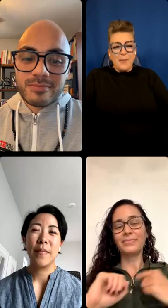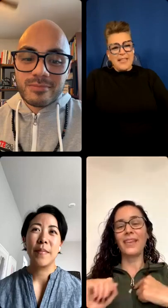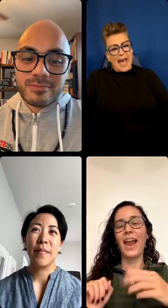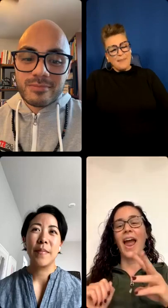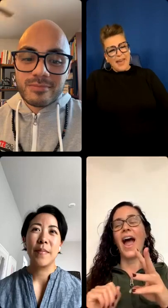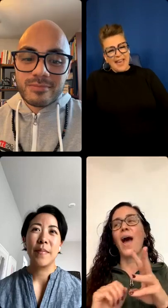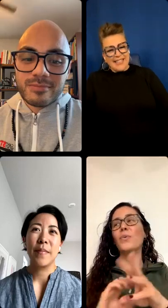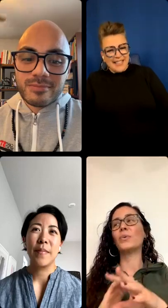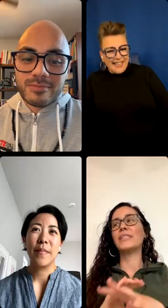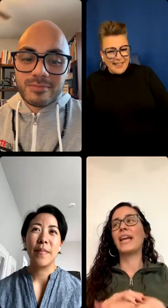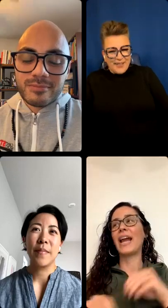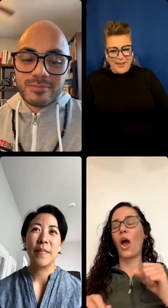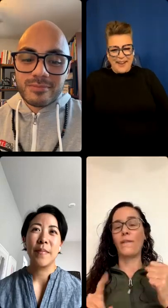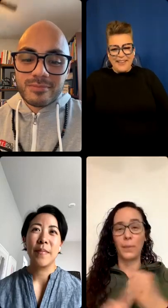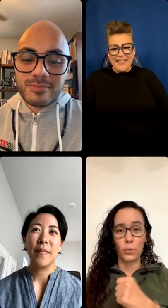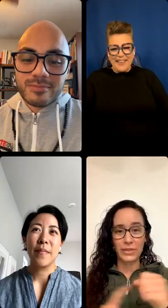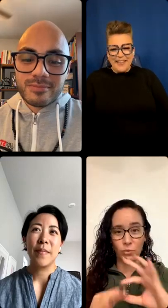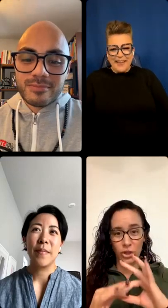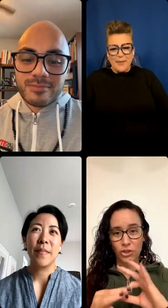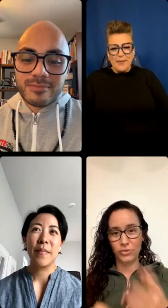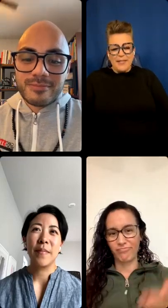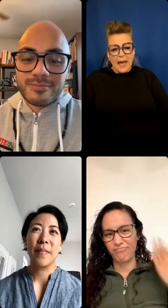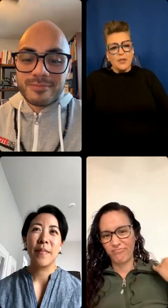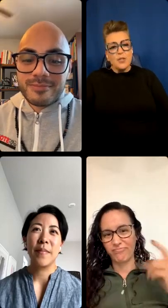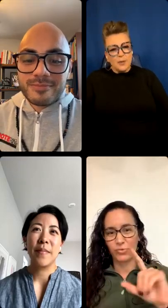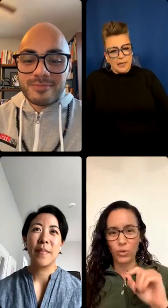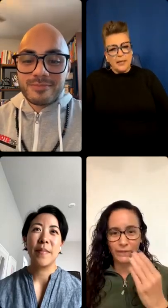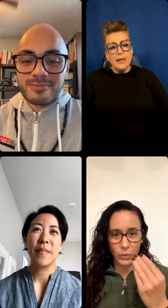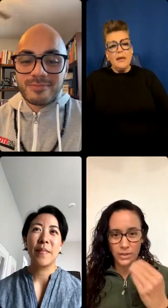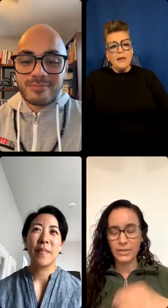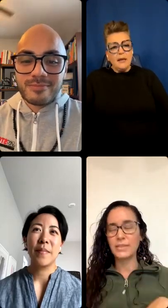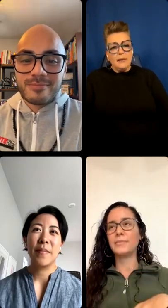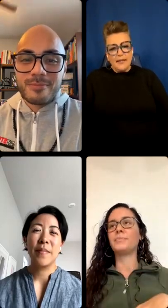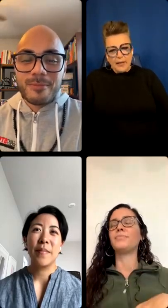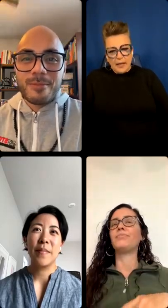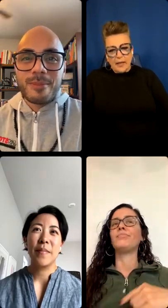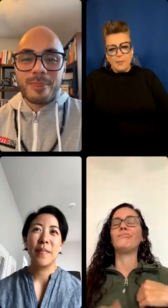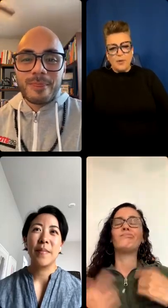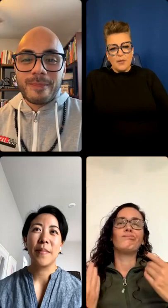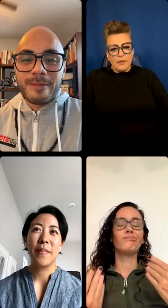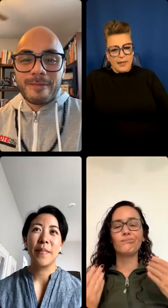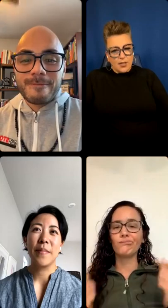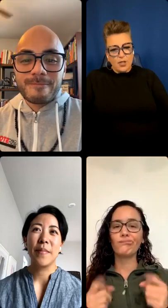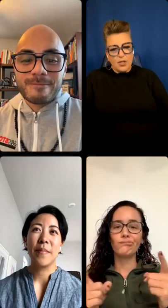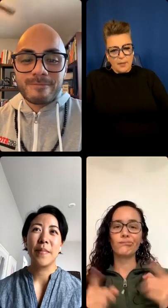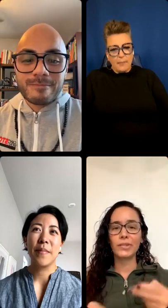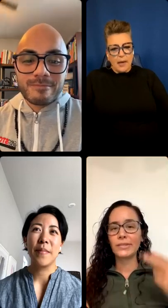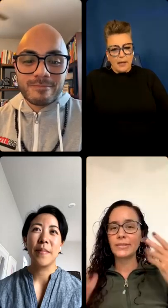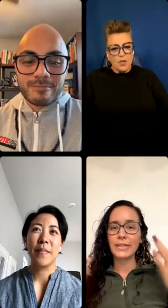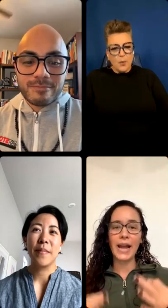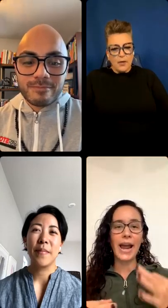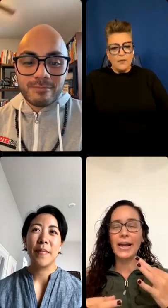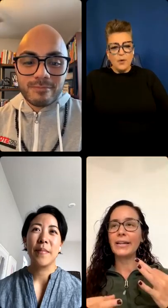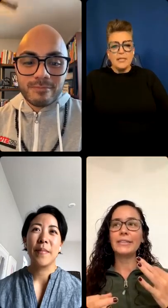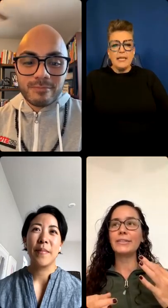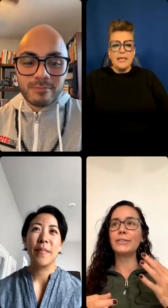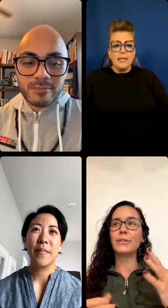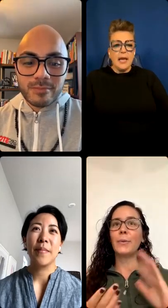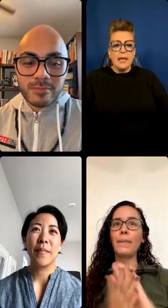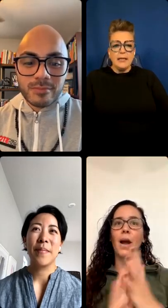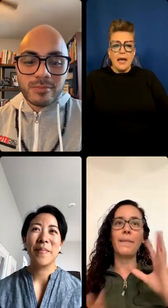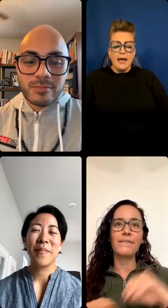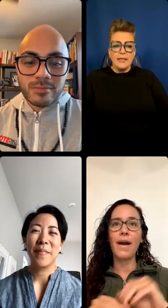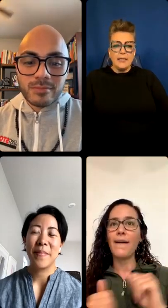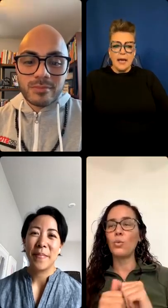Oh, that was a happy accident, Greg. I was actually leaving an abusive relationship back in